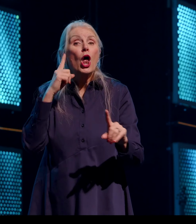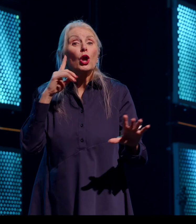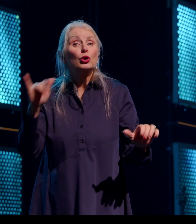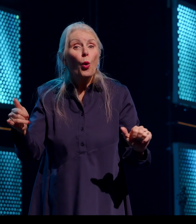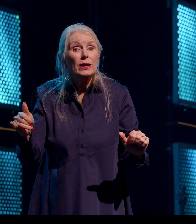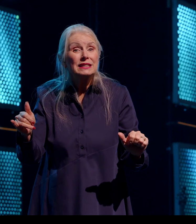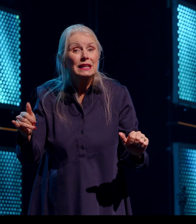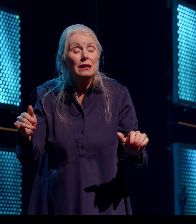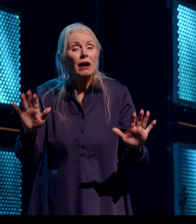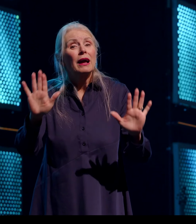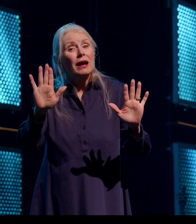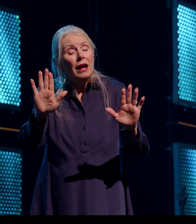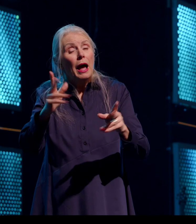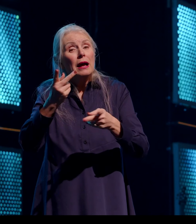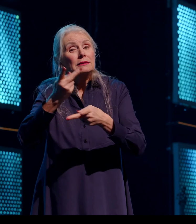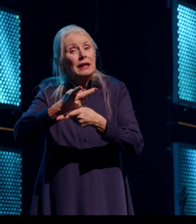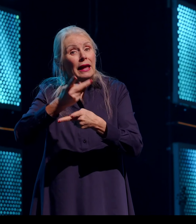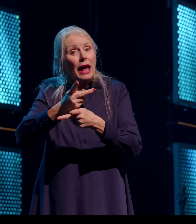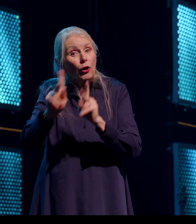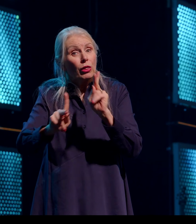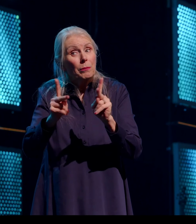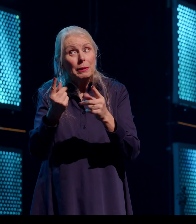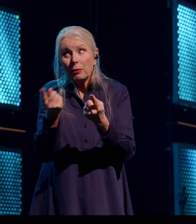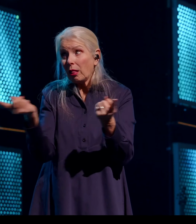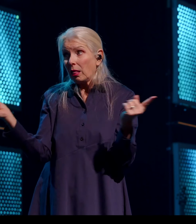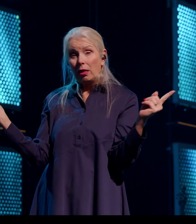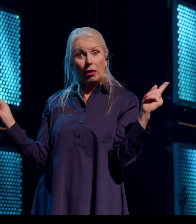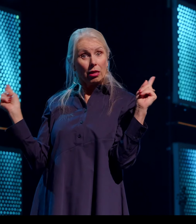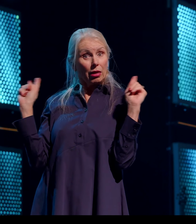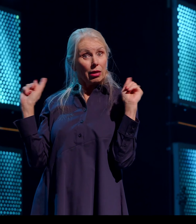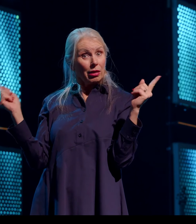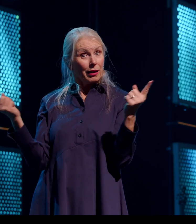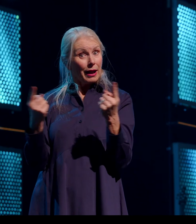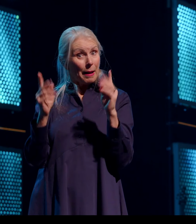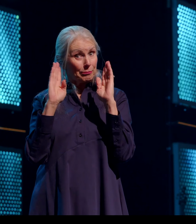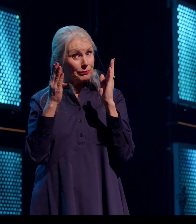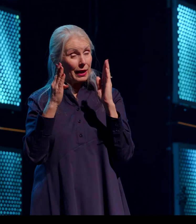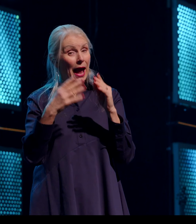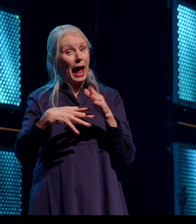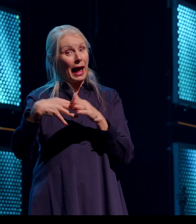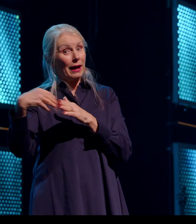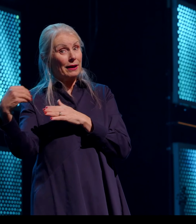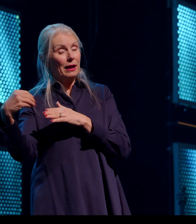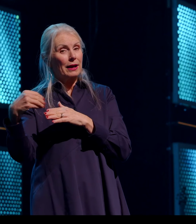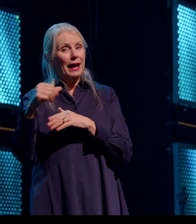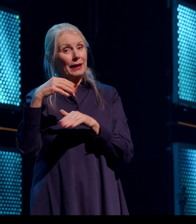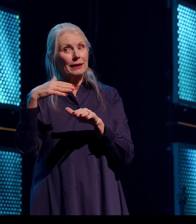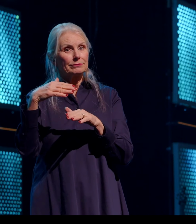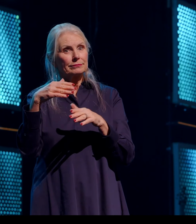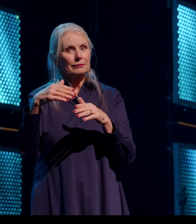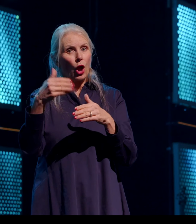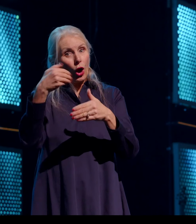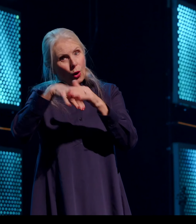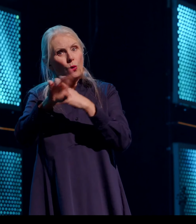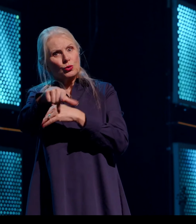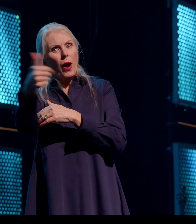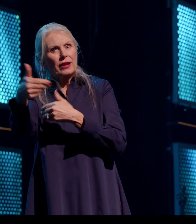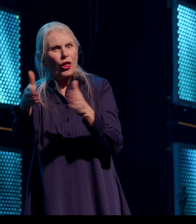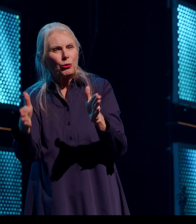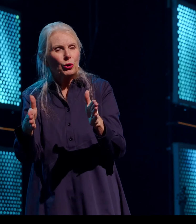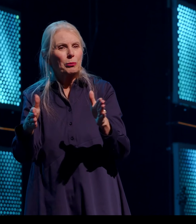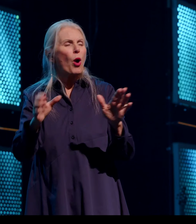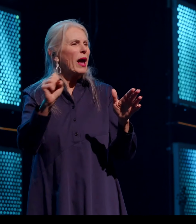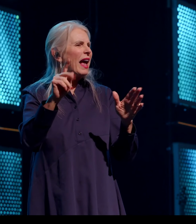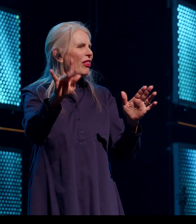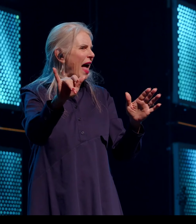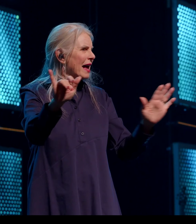look after everybody else in trying to pay attention and walk outside and watch somewhere else. Did that come